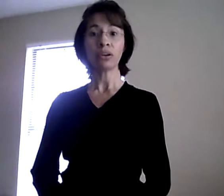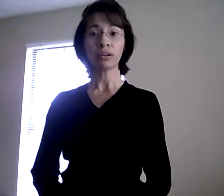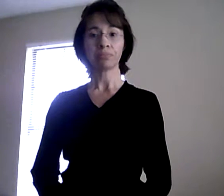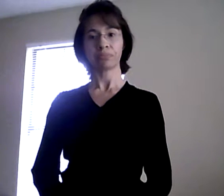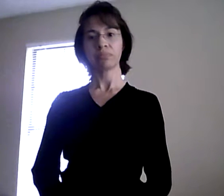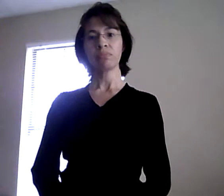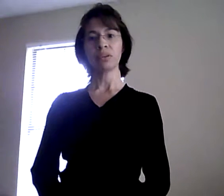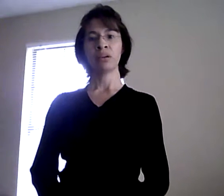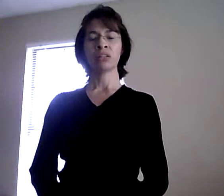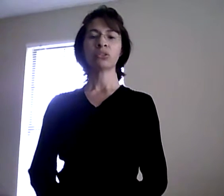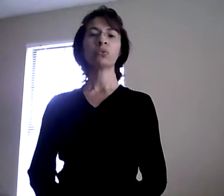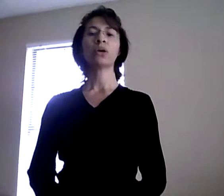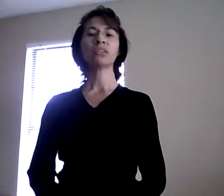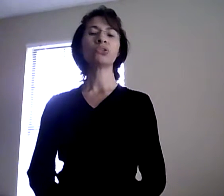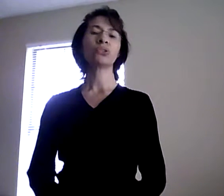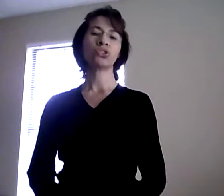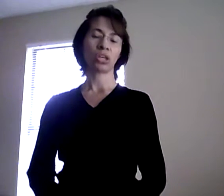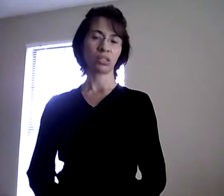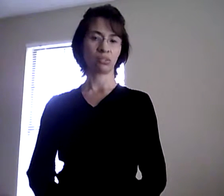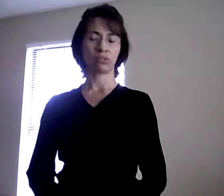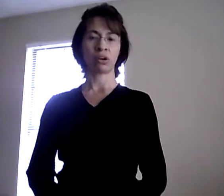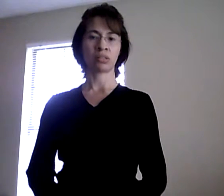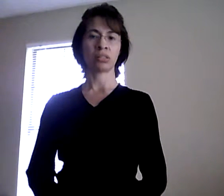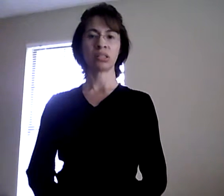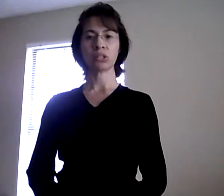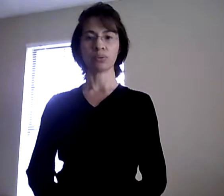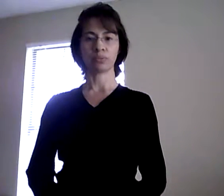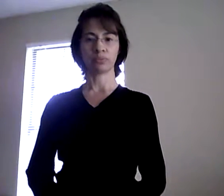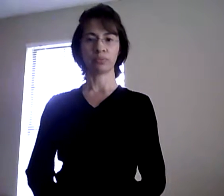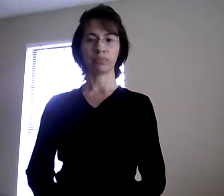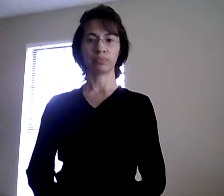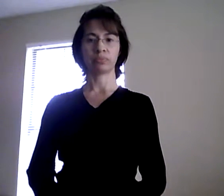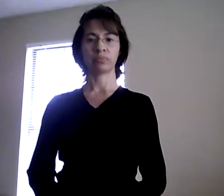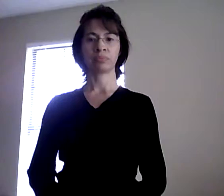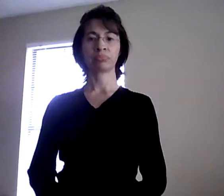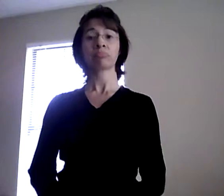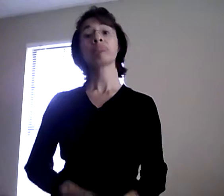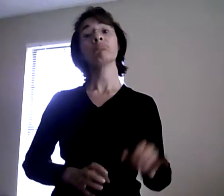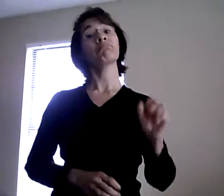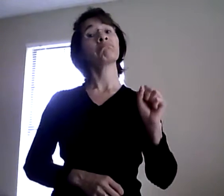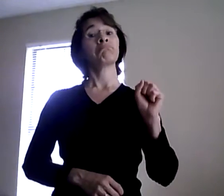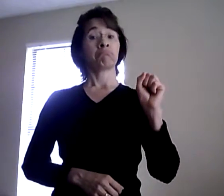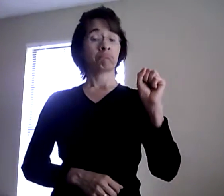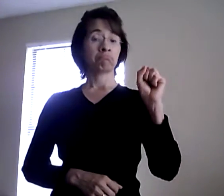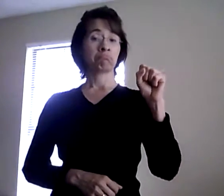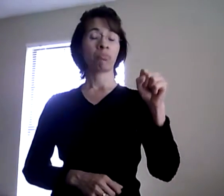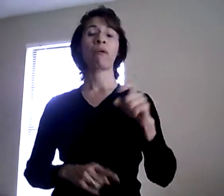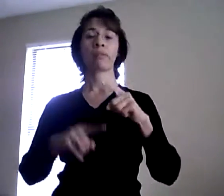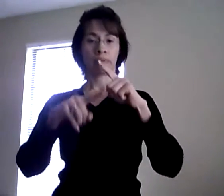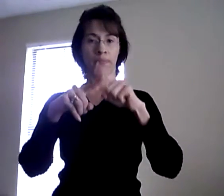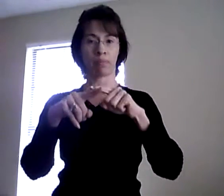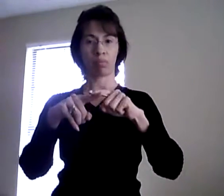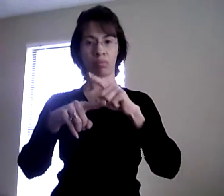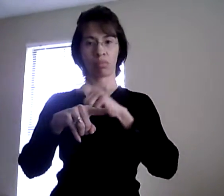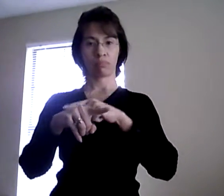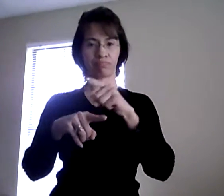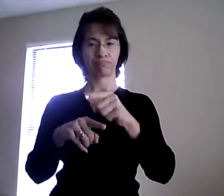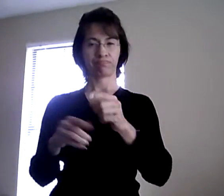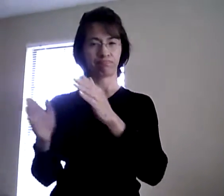yet? So what is your suggestion for us to do? Oh, yes. Depending on what time you leave, you probably